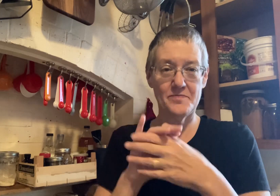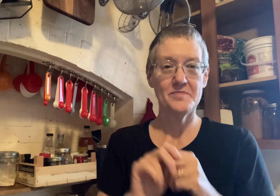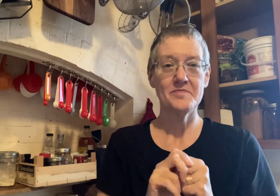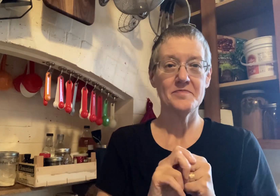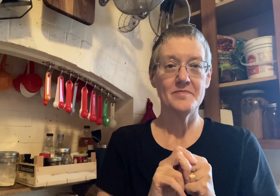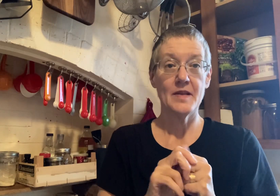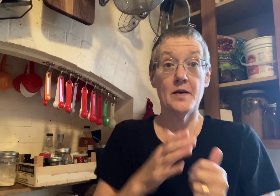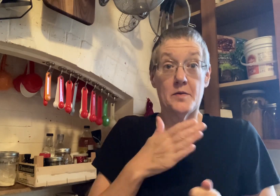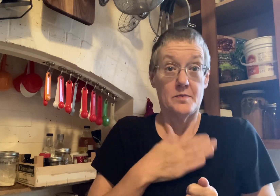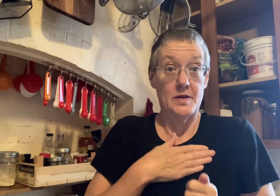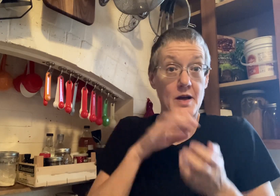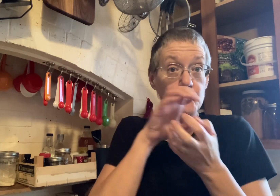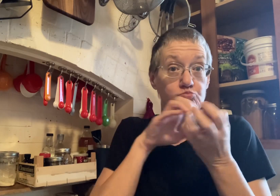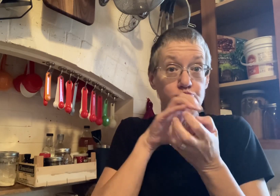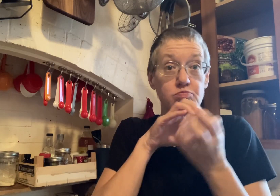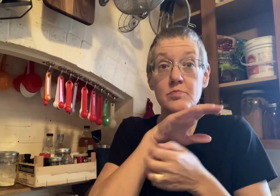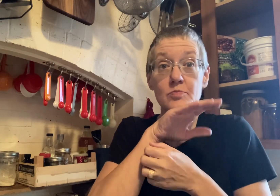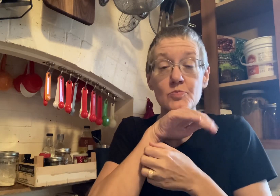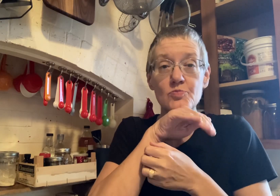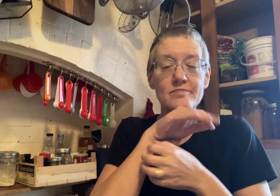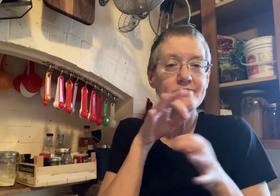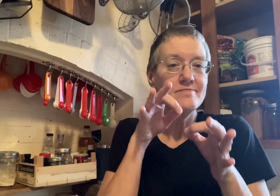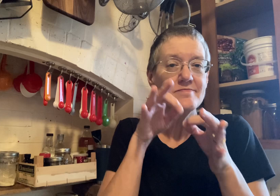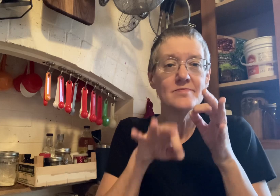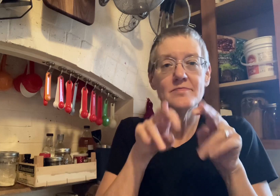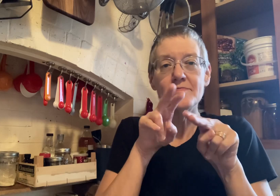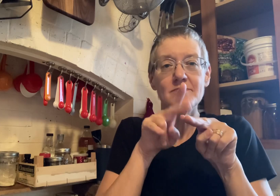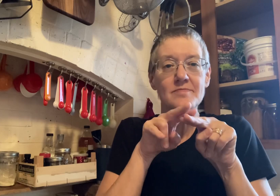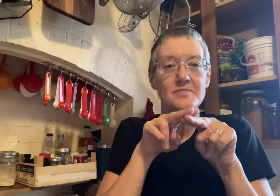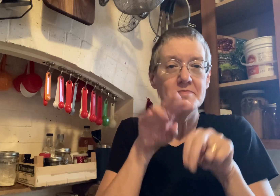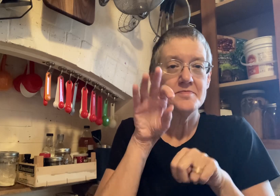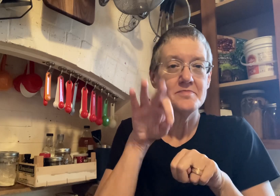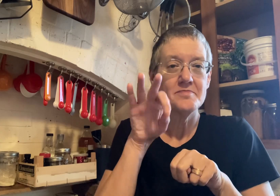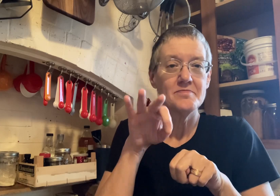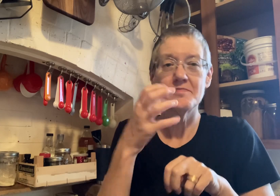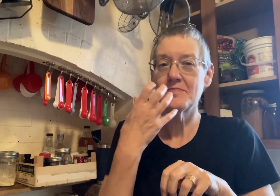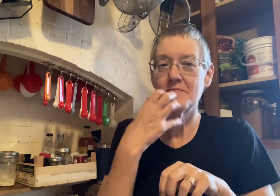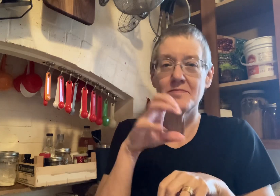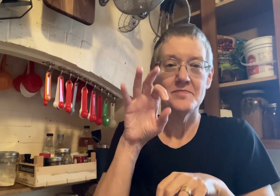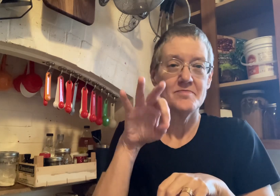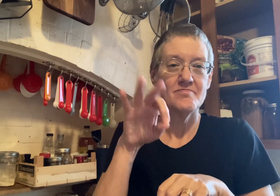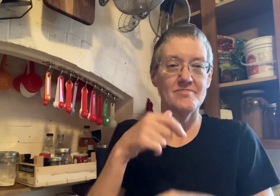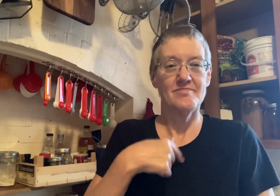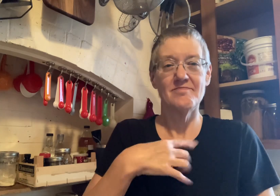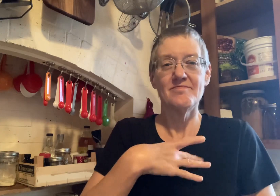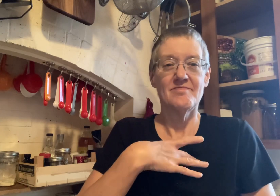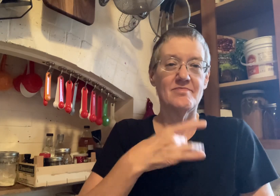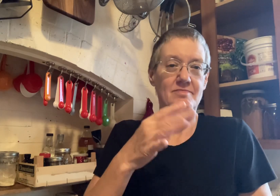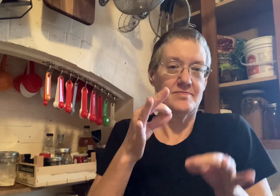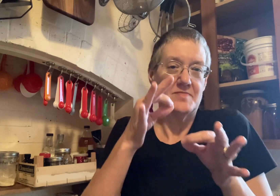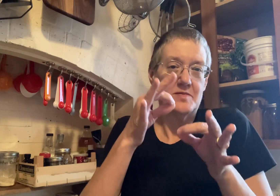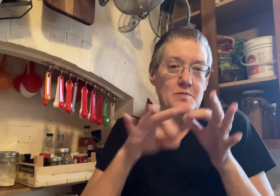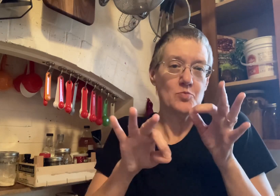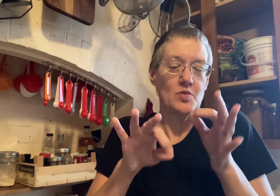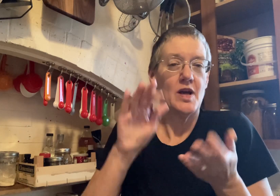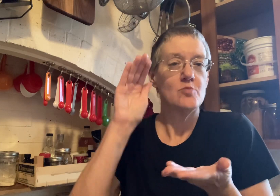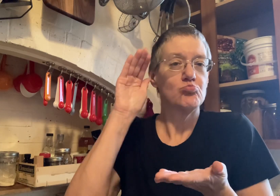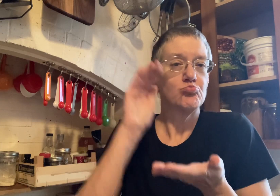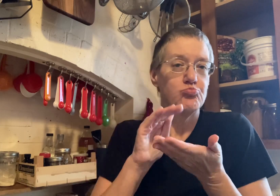our taco meat recipe. Now, my ground pork is only going to be salt, pepper, and hot pepper. I like to keep it